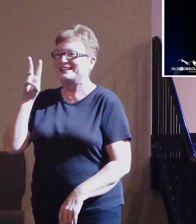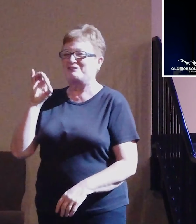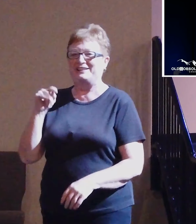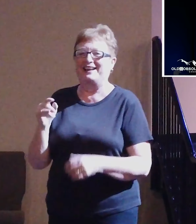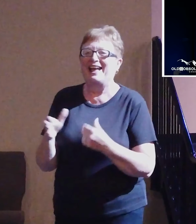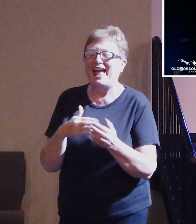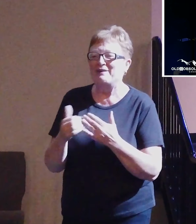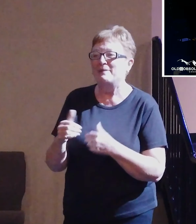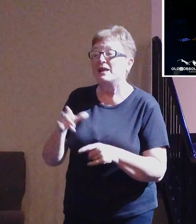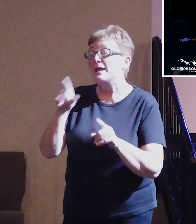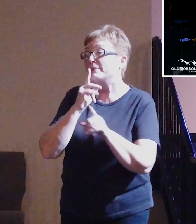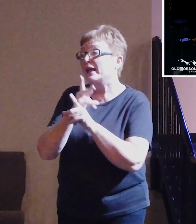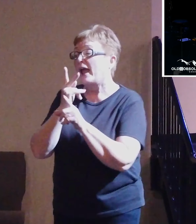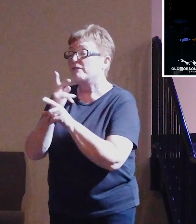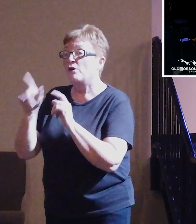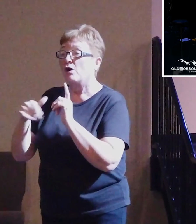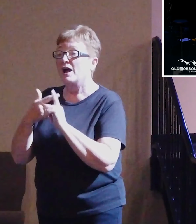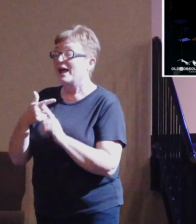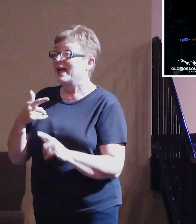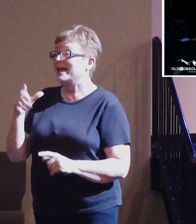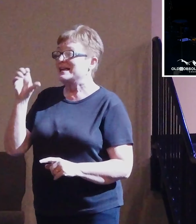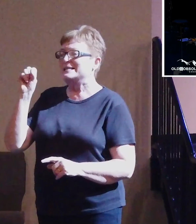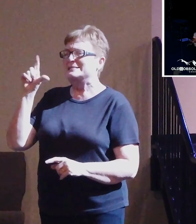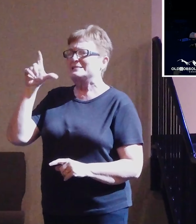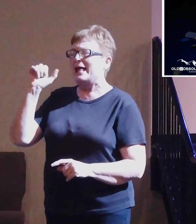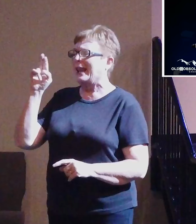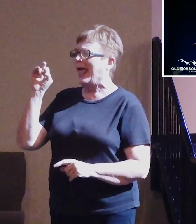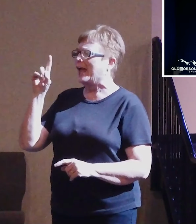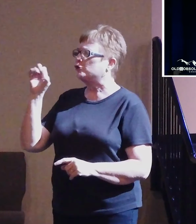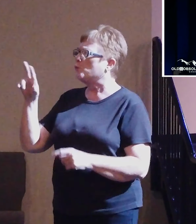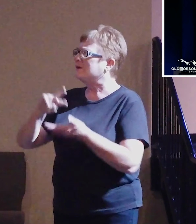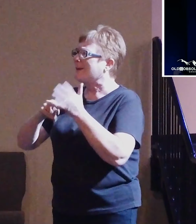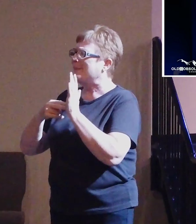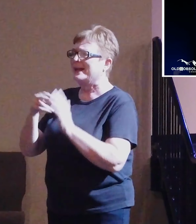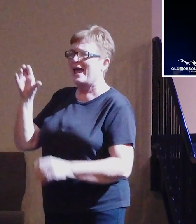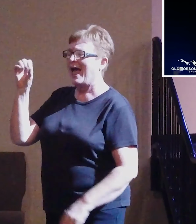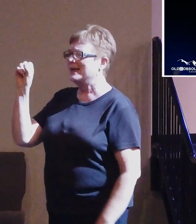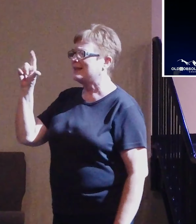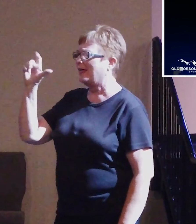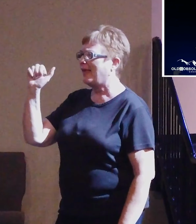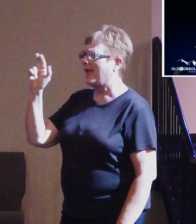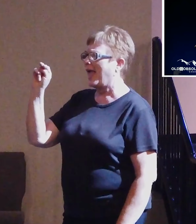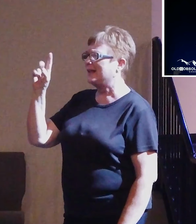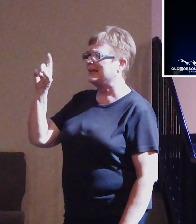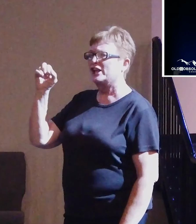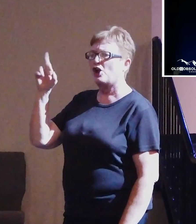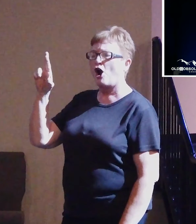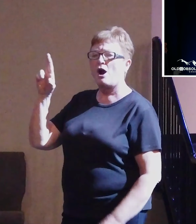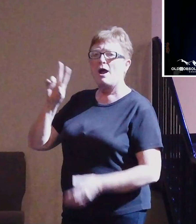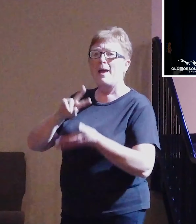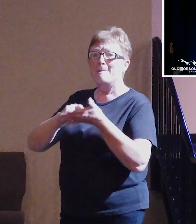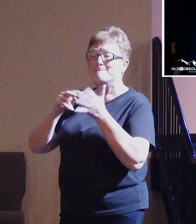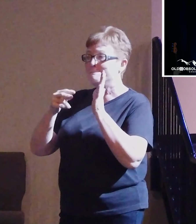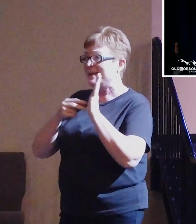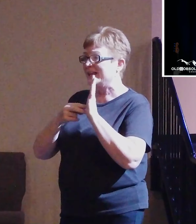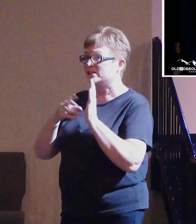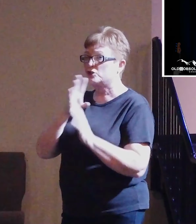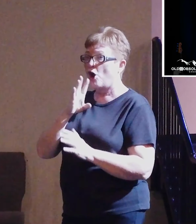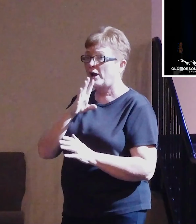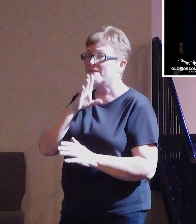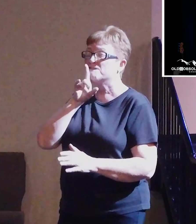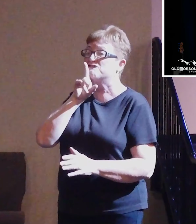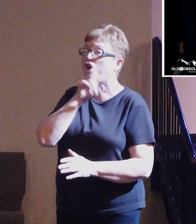Slander is a form of lying. What is slander? Biblically, slander has been defined as the utterance of false